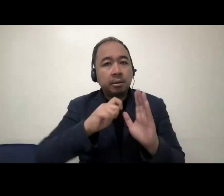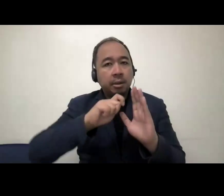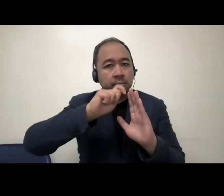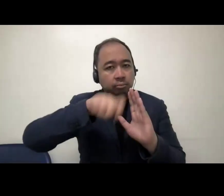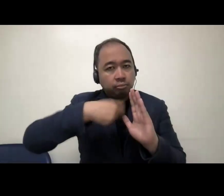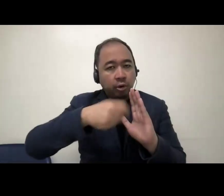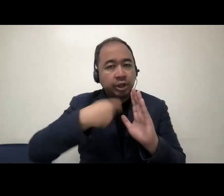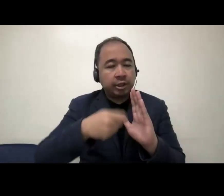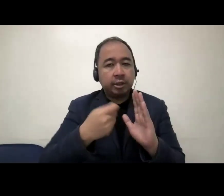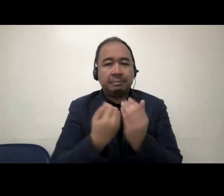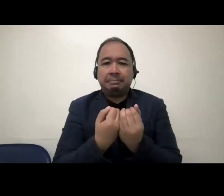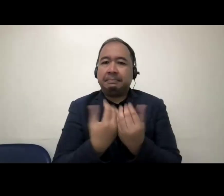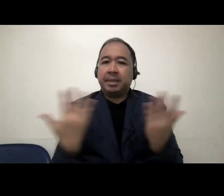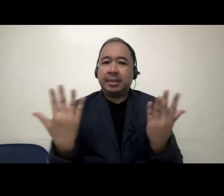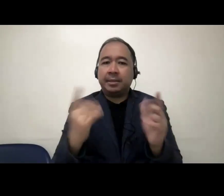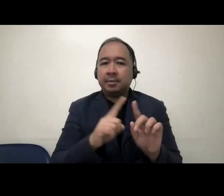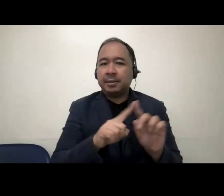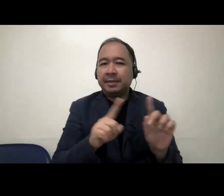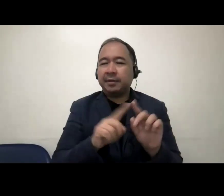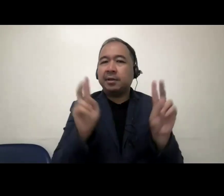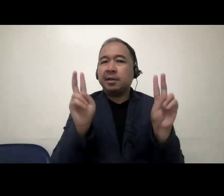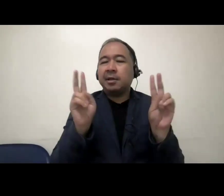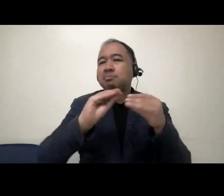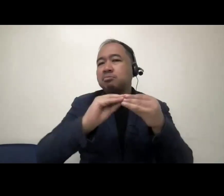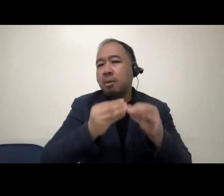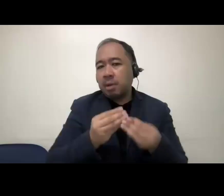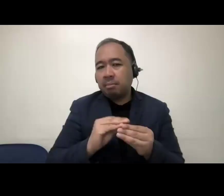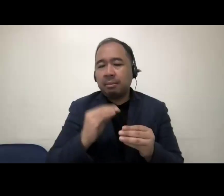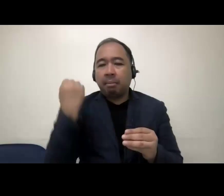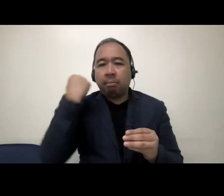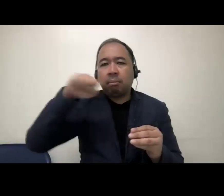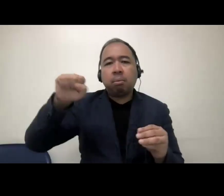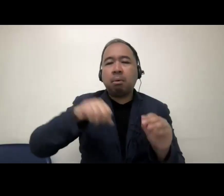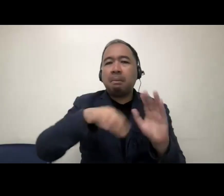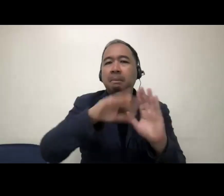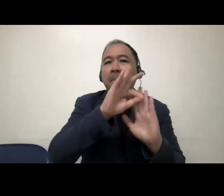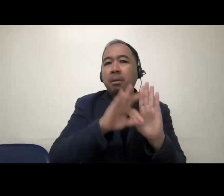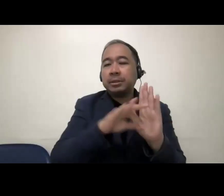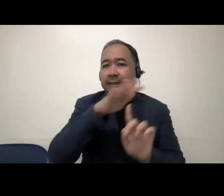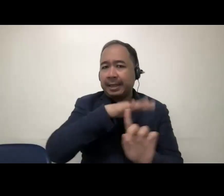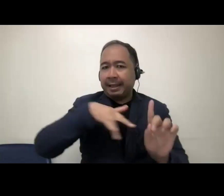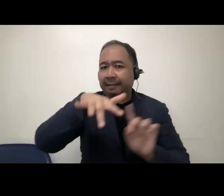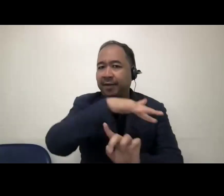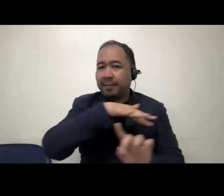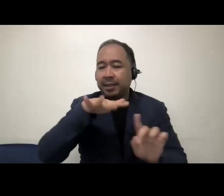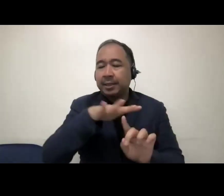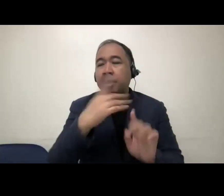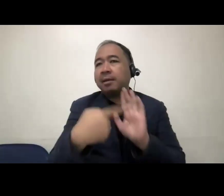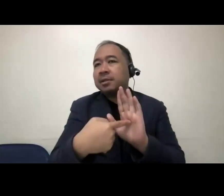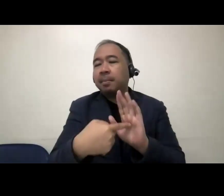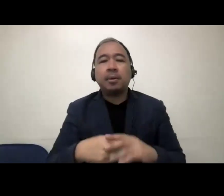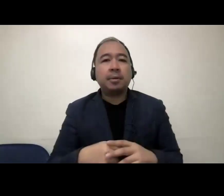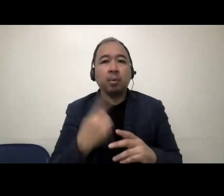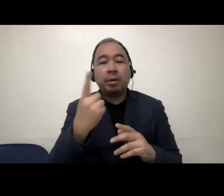there are multiple issues of safeguard violations on the environmental front, on the issues around, say, for example, one concrete violation is